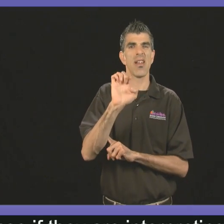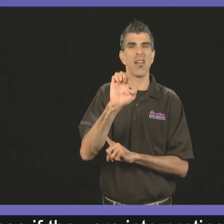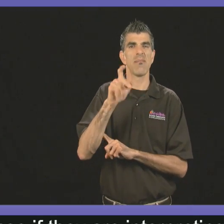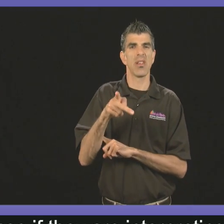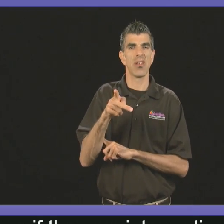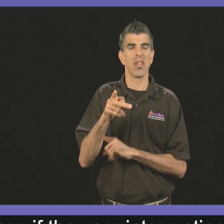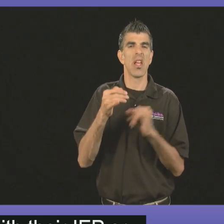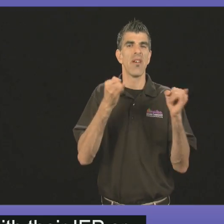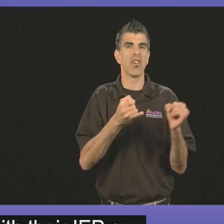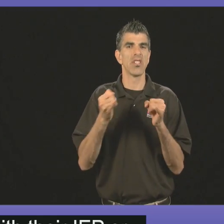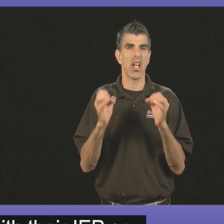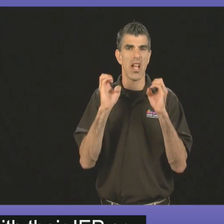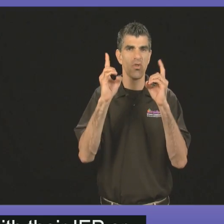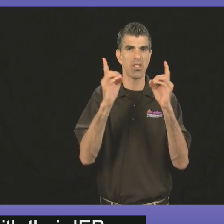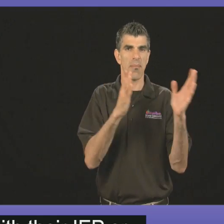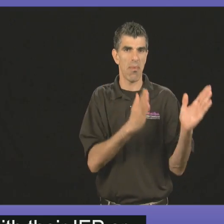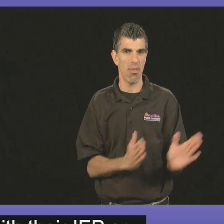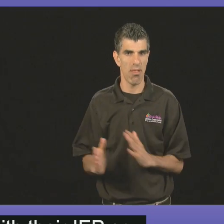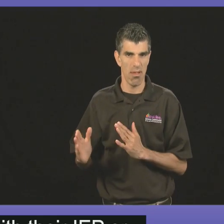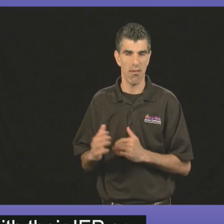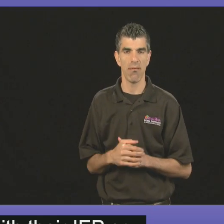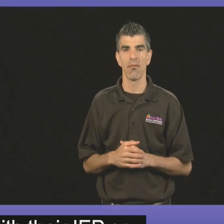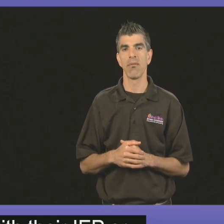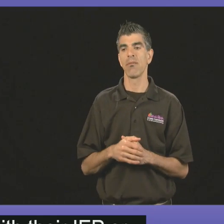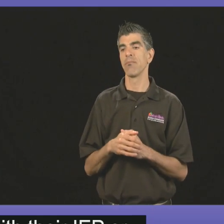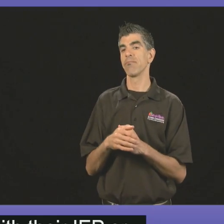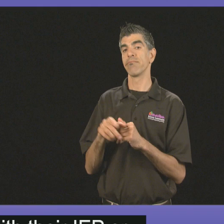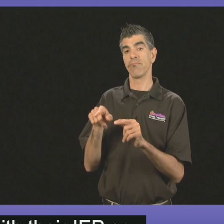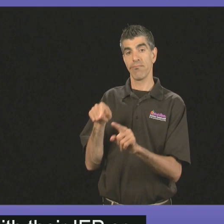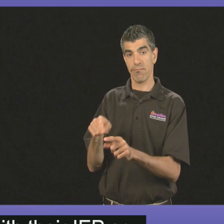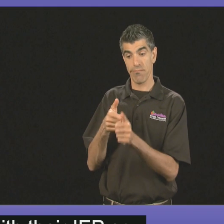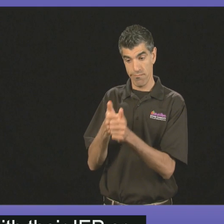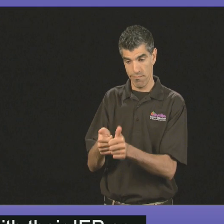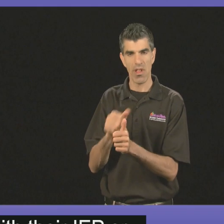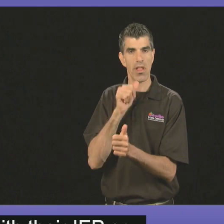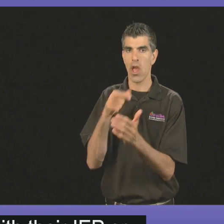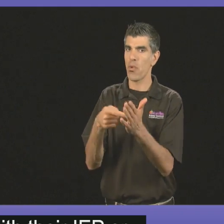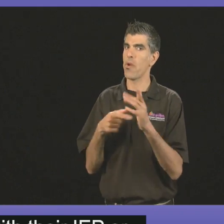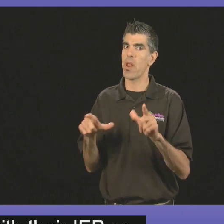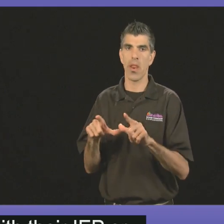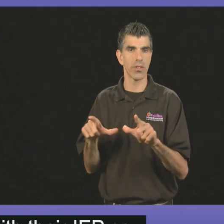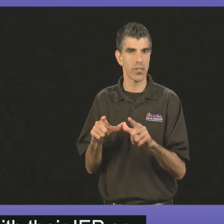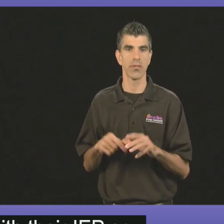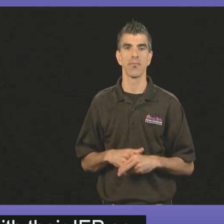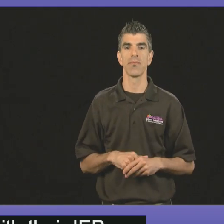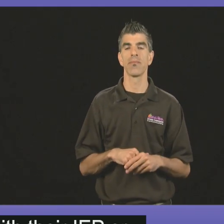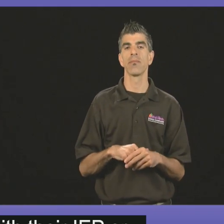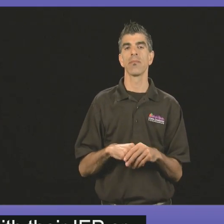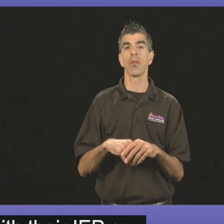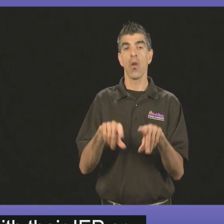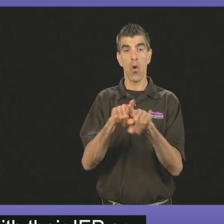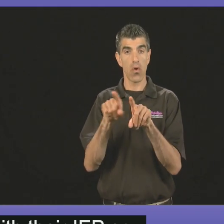hard of hearing student in pursuant with their IEP or individualized education plan.